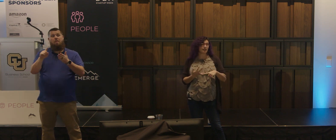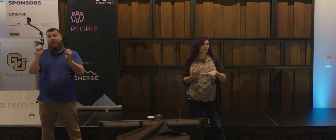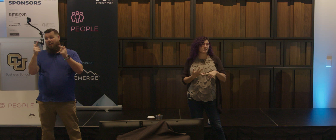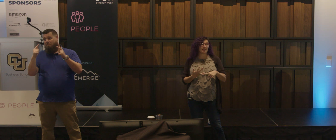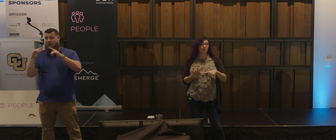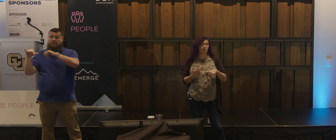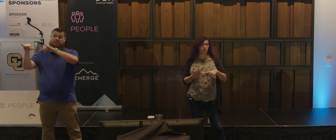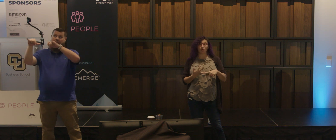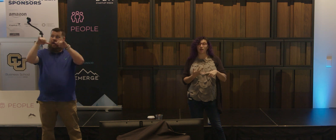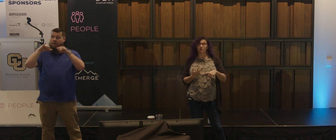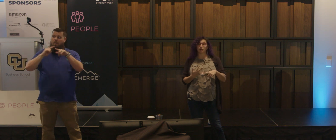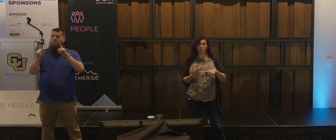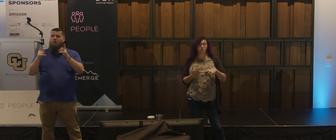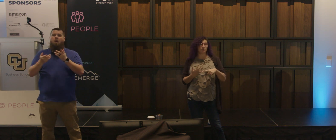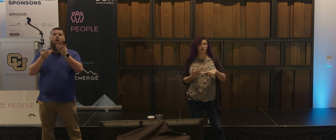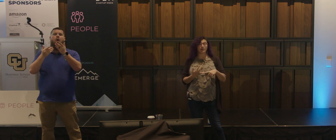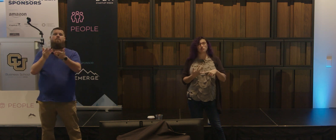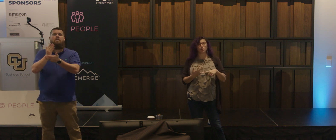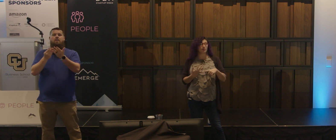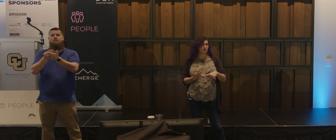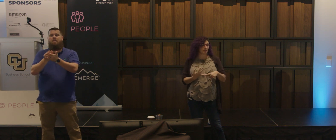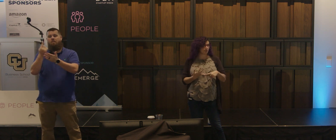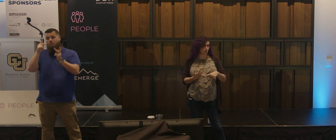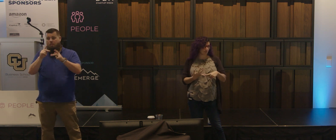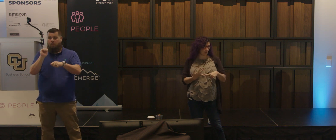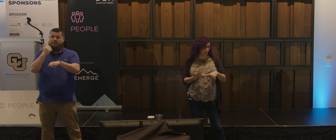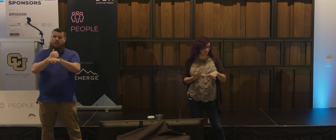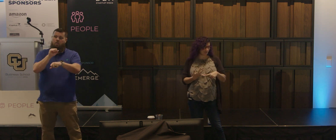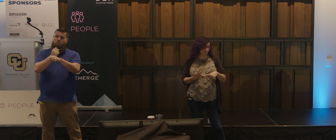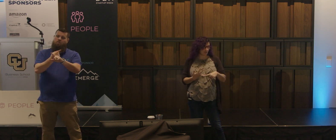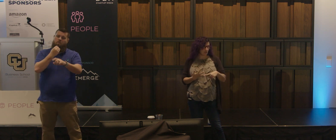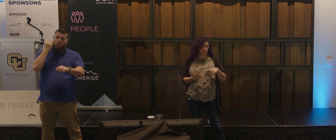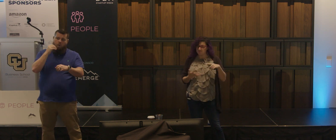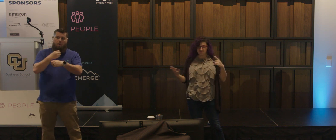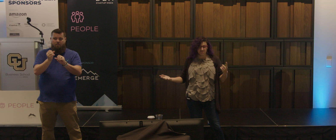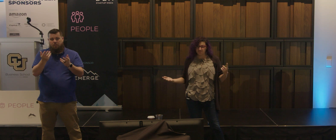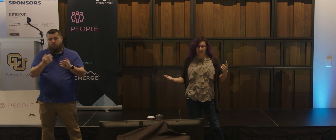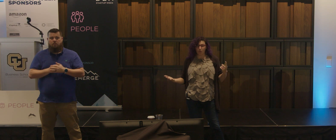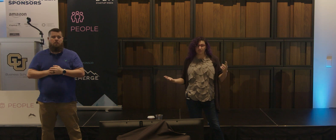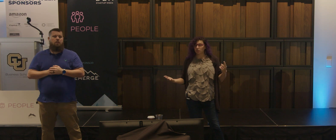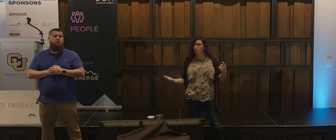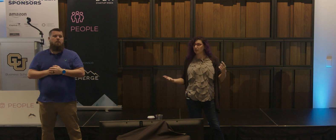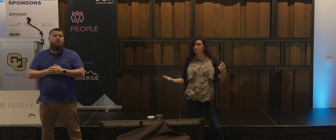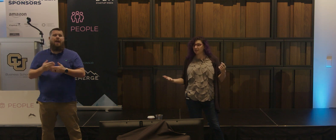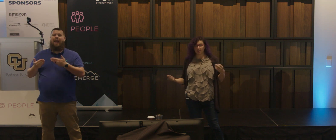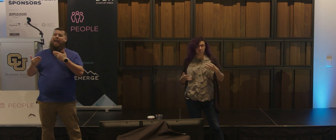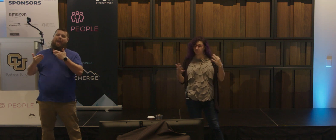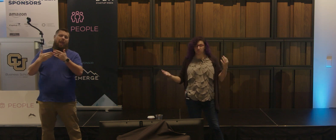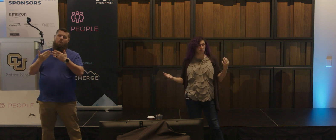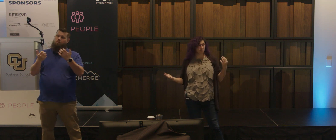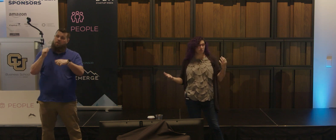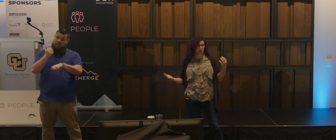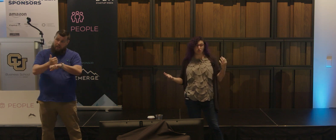everybody exactly the same, but you offer some funding for people to set up their work from home office? However you want to set it